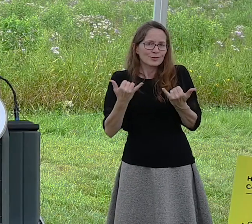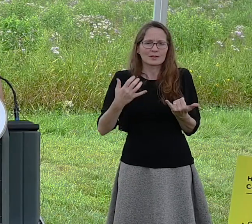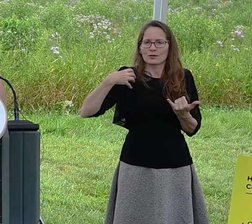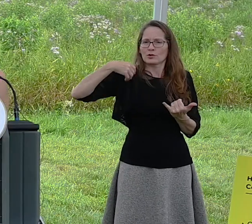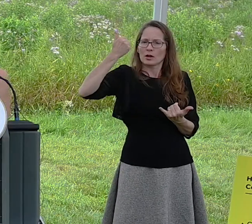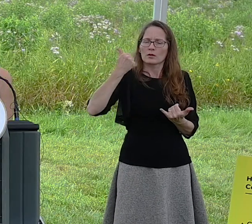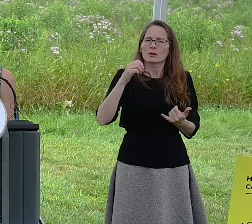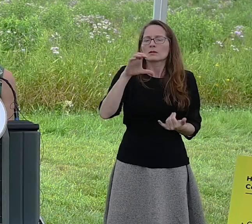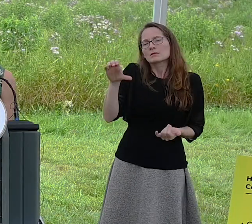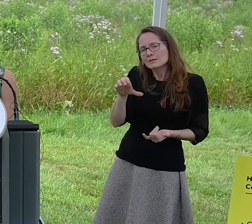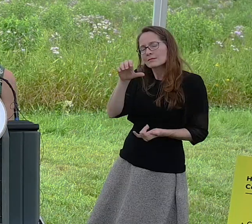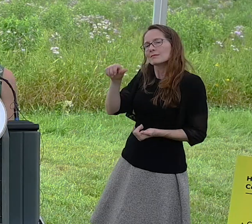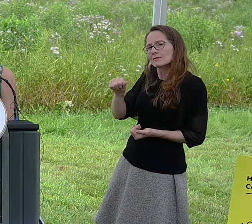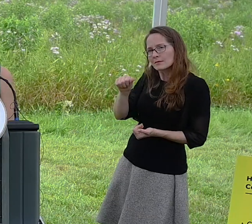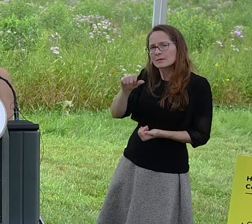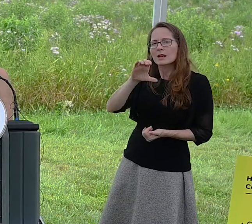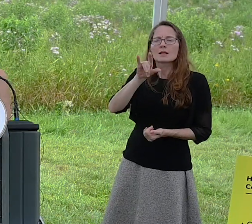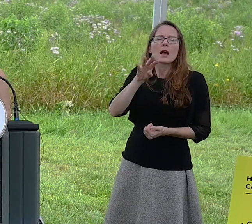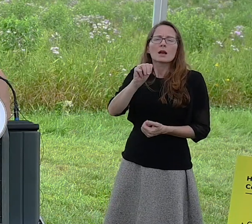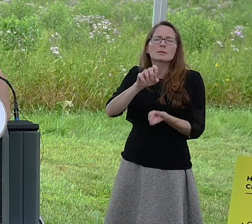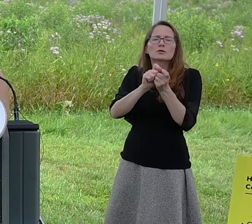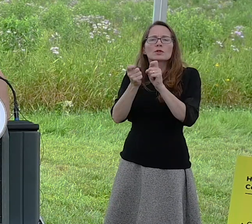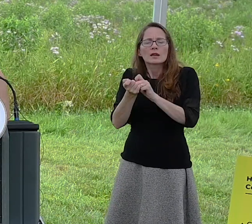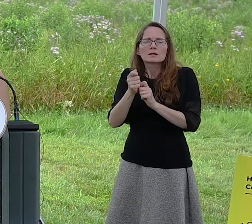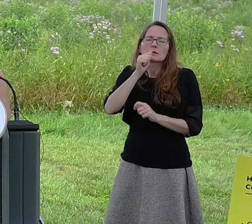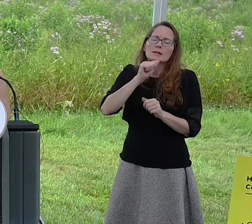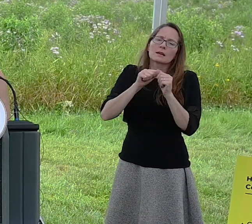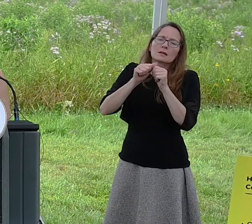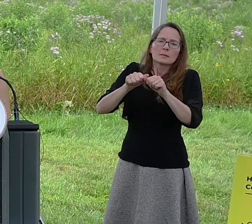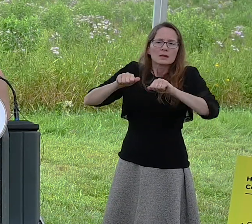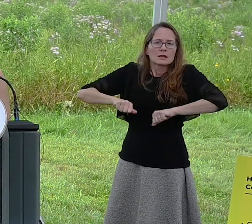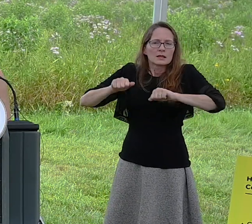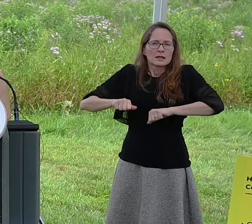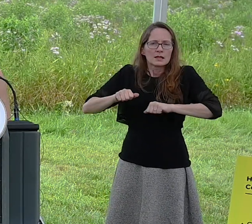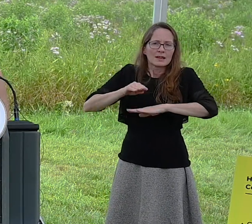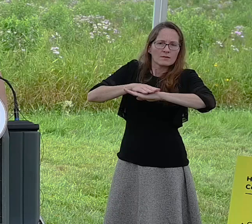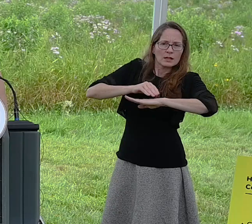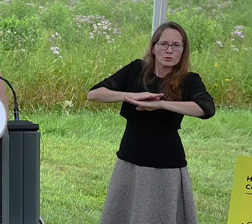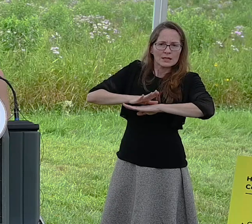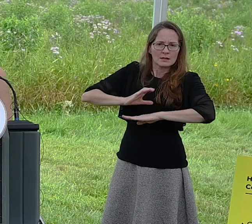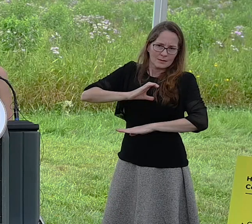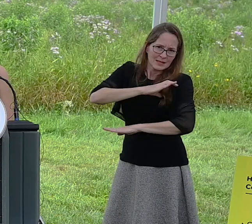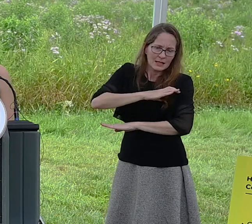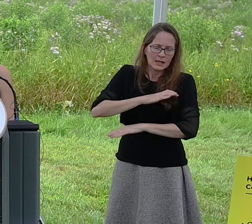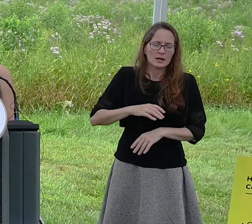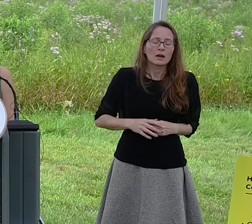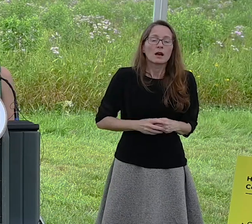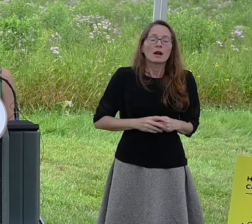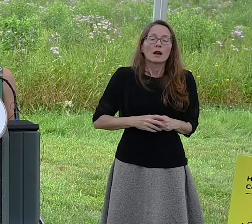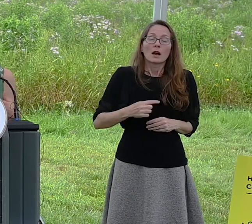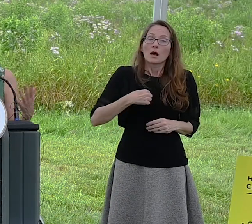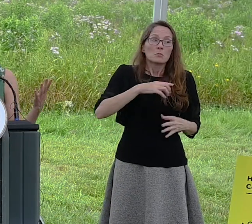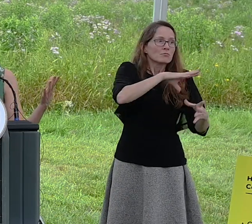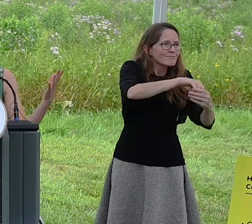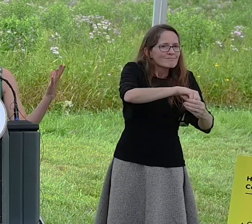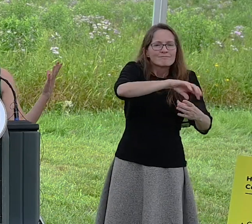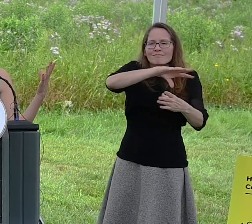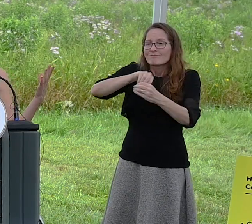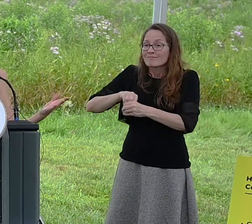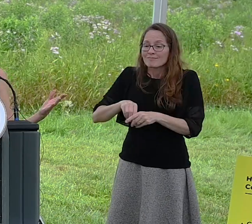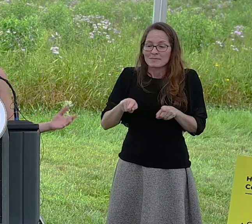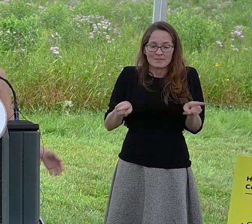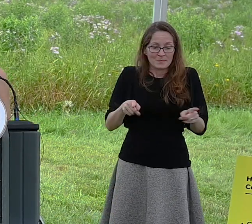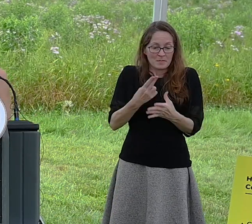Association's Climate Change and Sustainability Advisory Committee. Being on these boards and committees allows me to bring